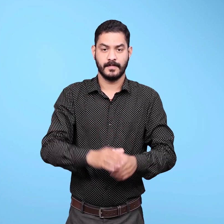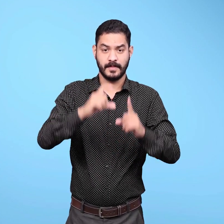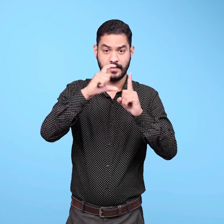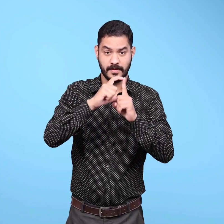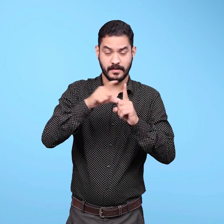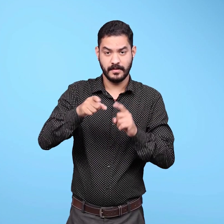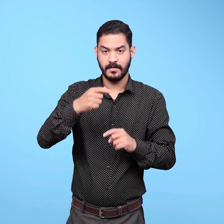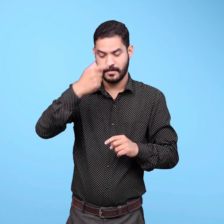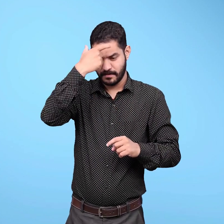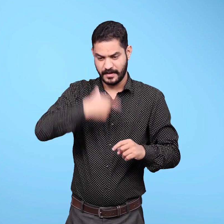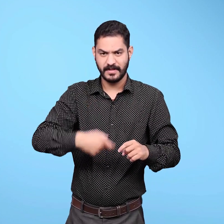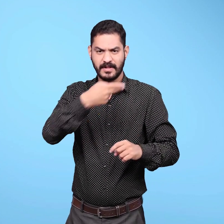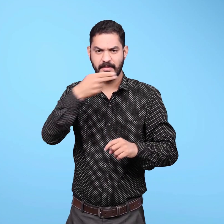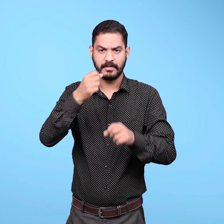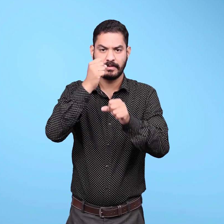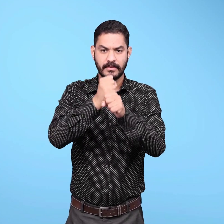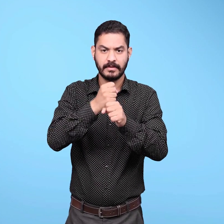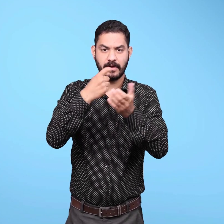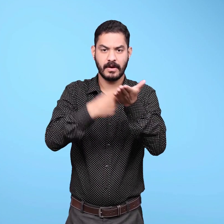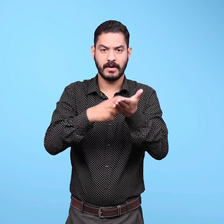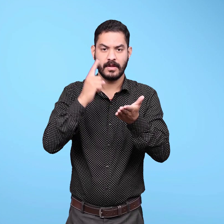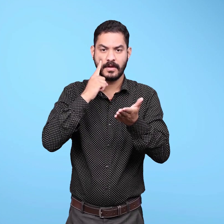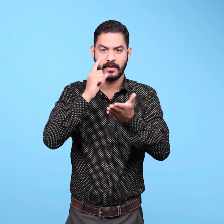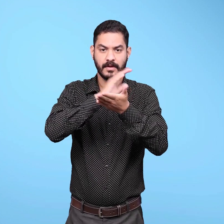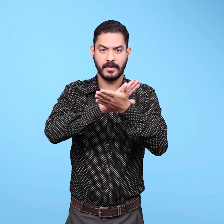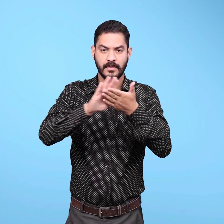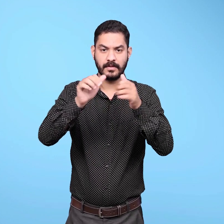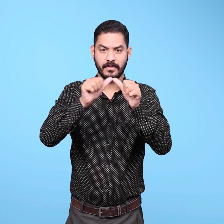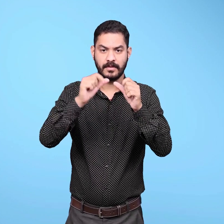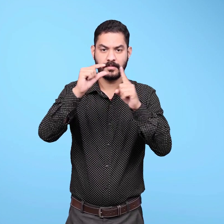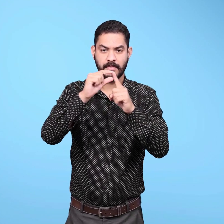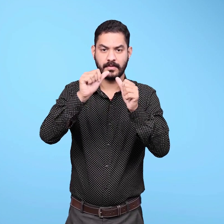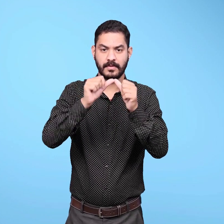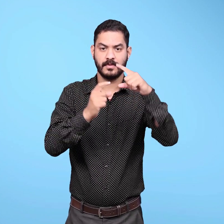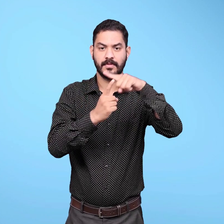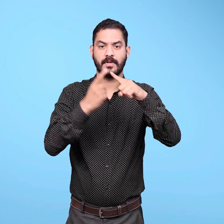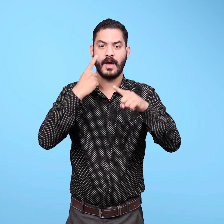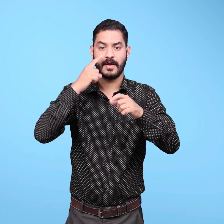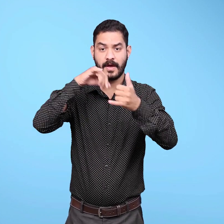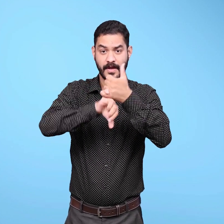D. Most Grihapatis were fill in the blank land owners.